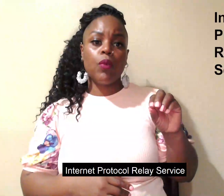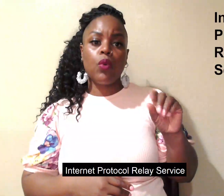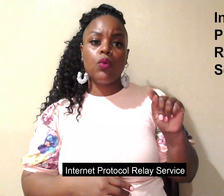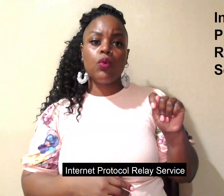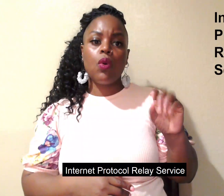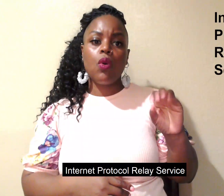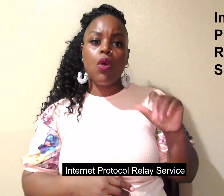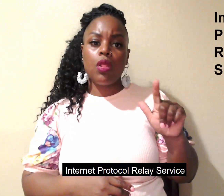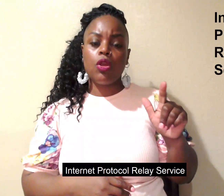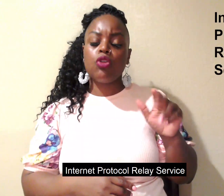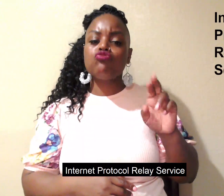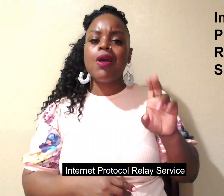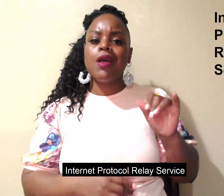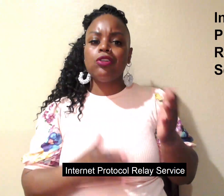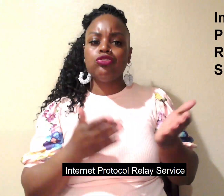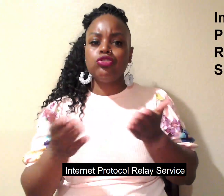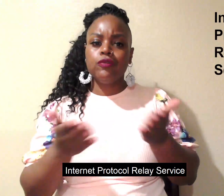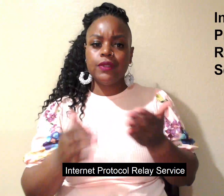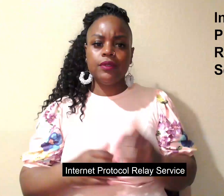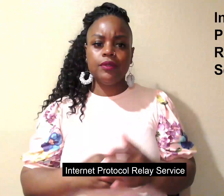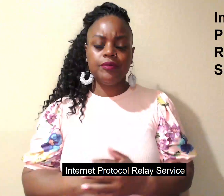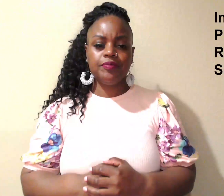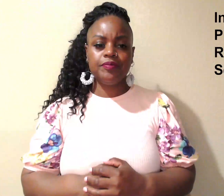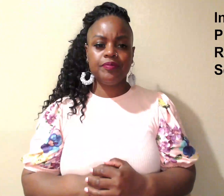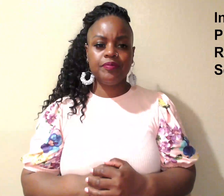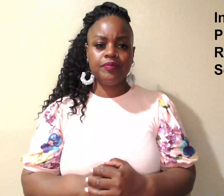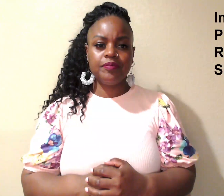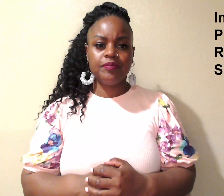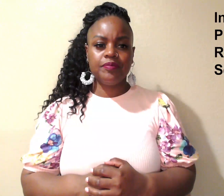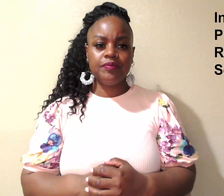Internet Protocol Relay Service.